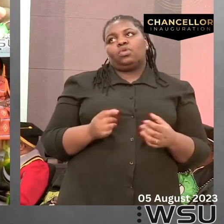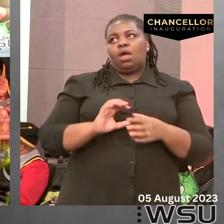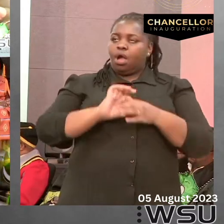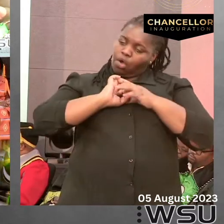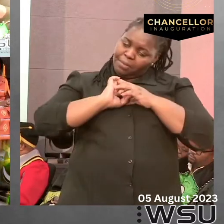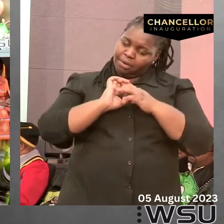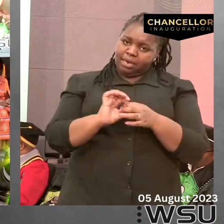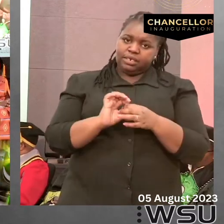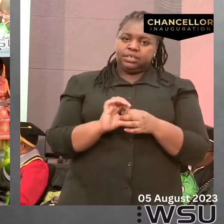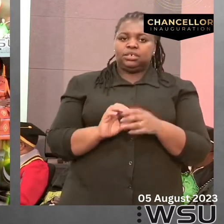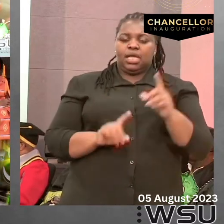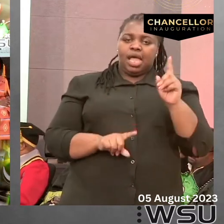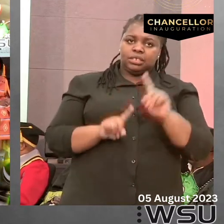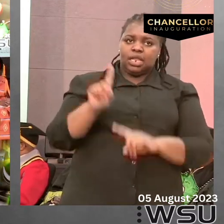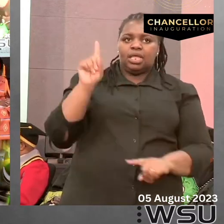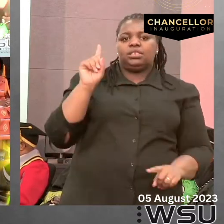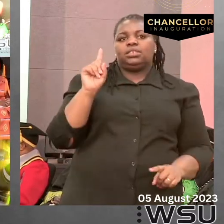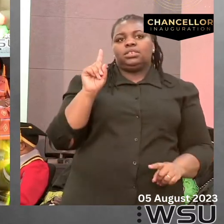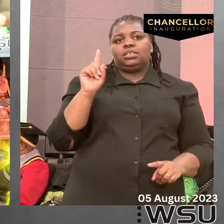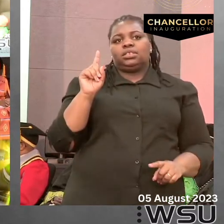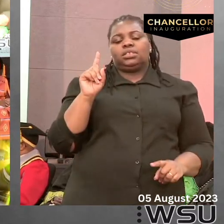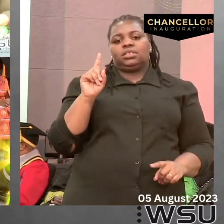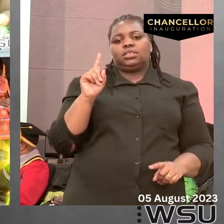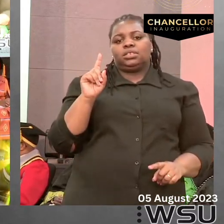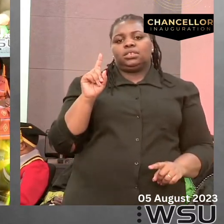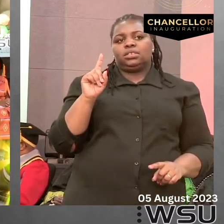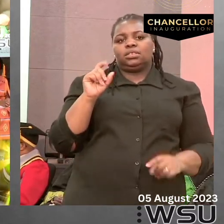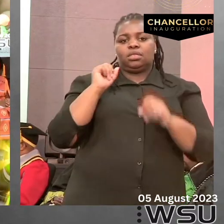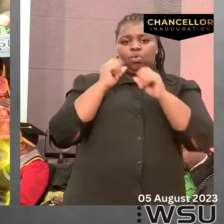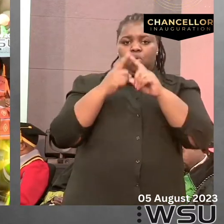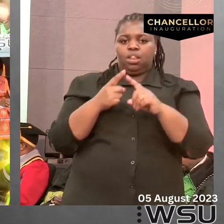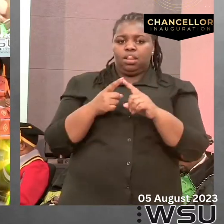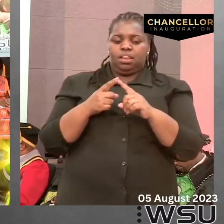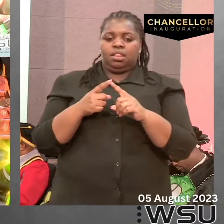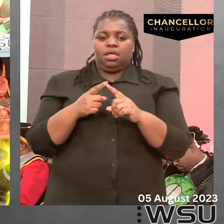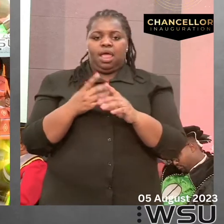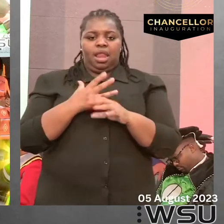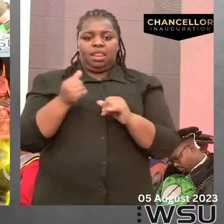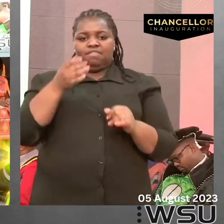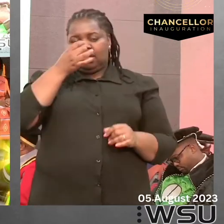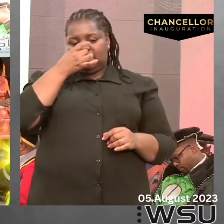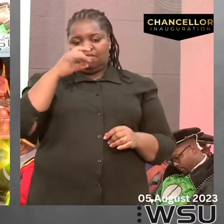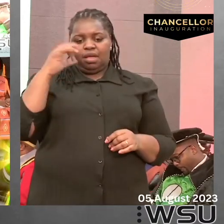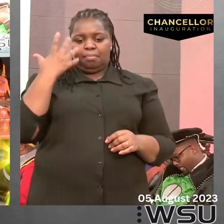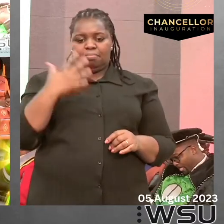commitment to excellence, and to goals, and never giving up.